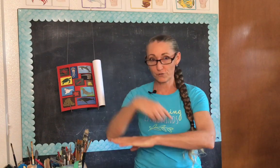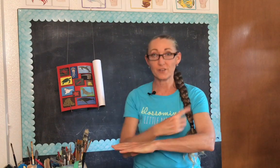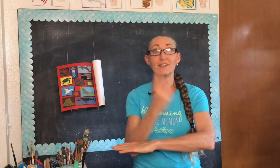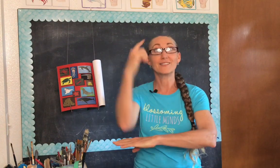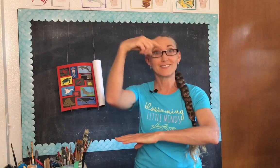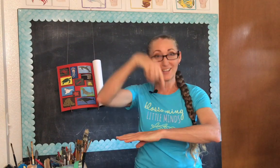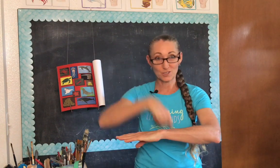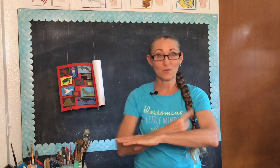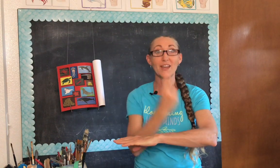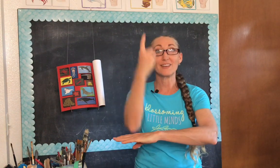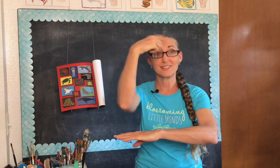Dolphin, that's right.